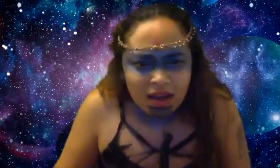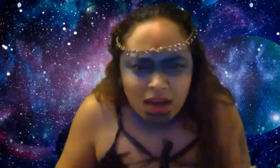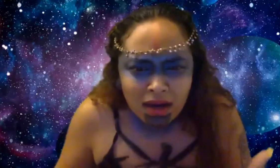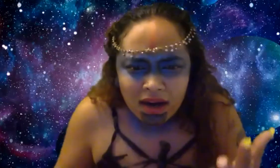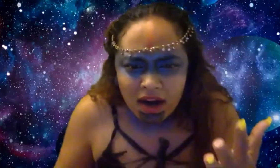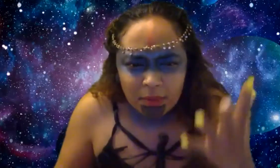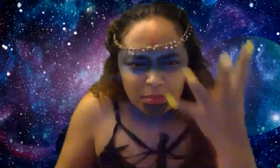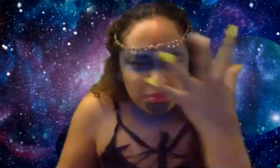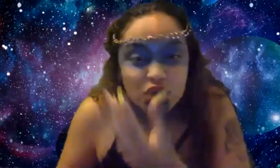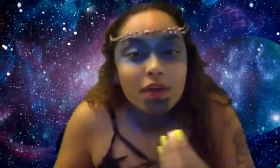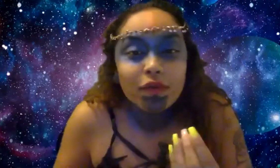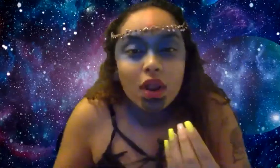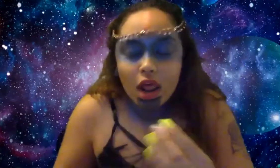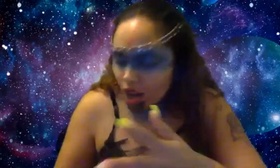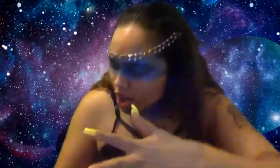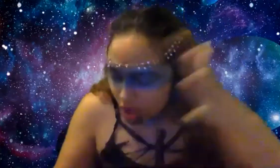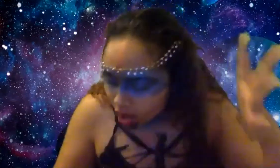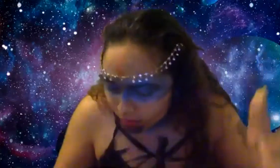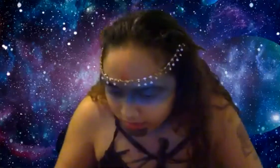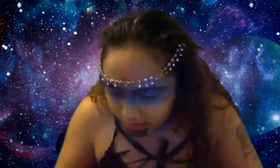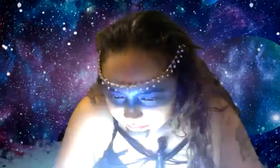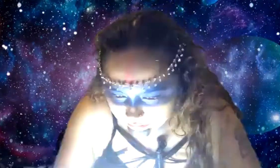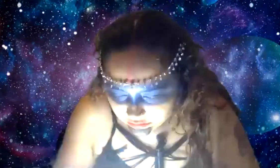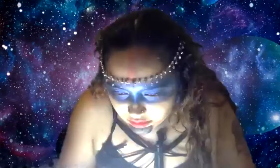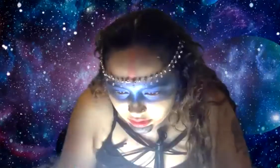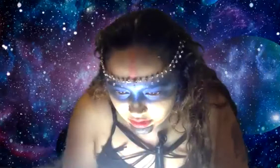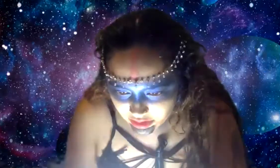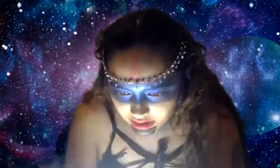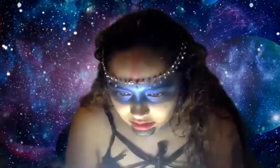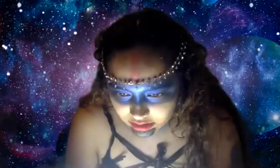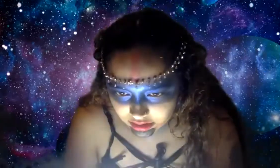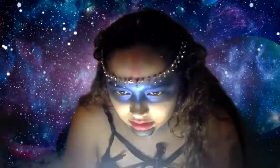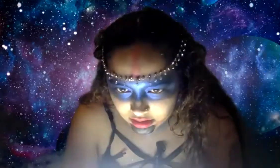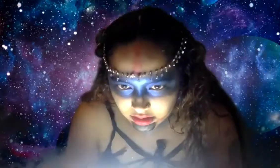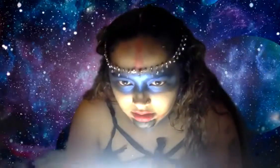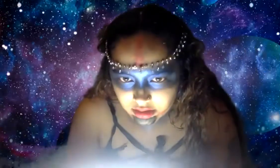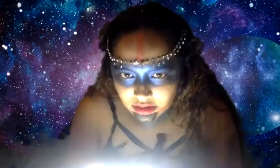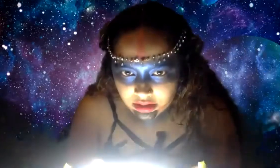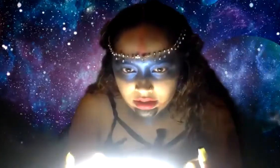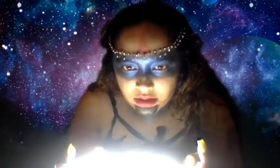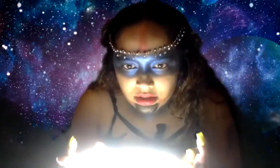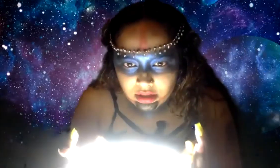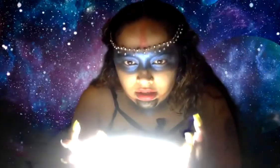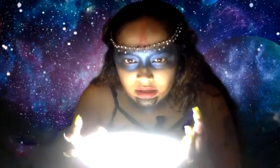And I spotted something. I couldn't figure out what it was. It was absolutely beautiful. It was stunning and glowing, this light.